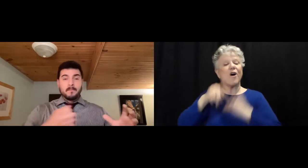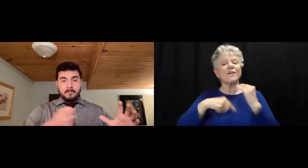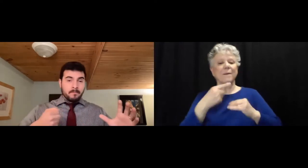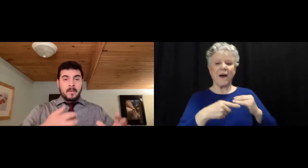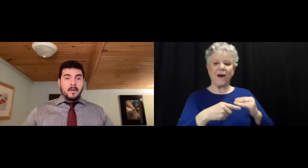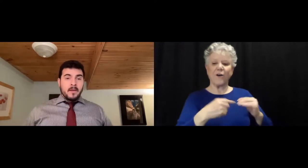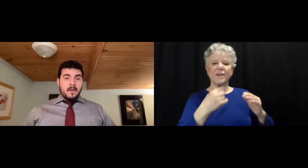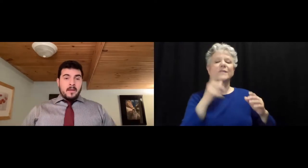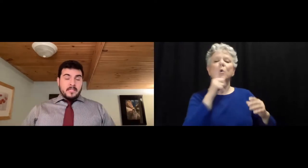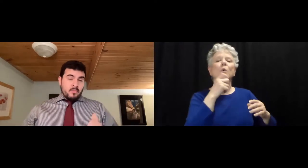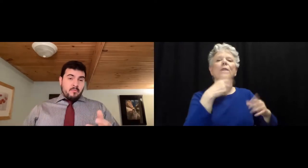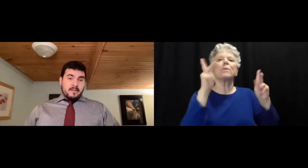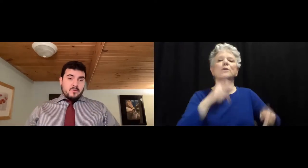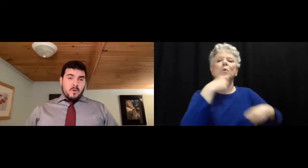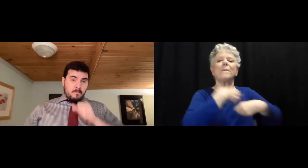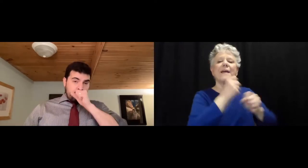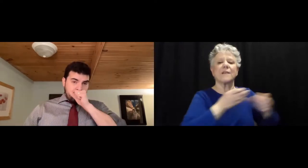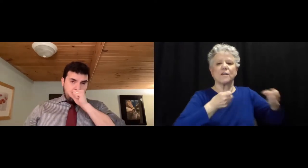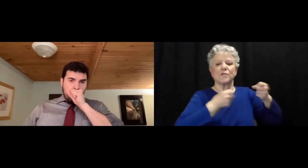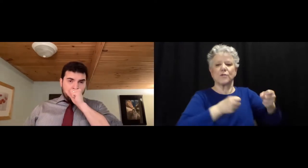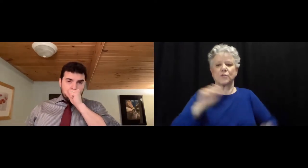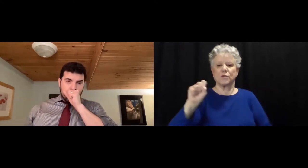saw. This is what he writes, quote,